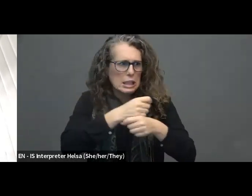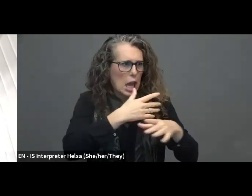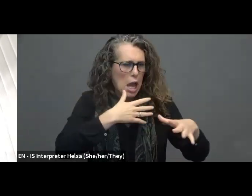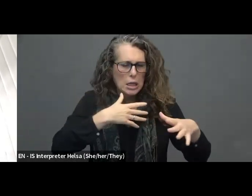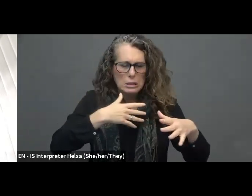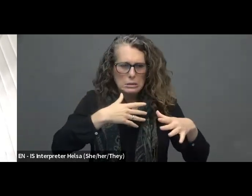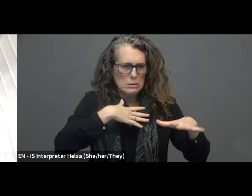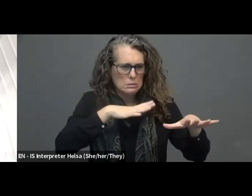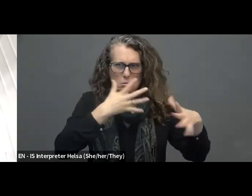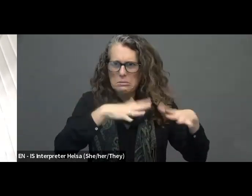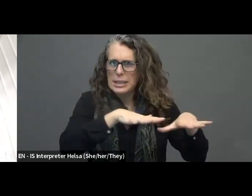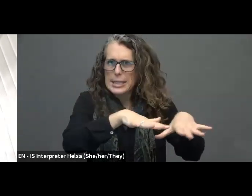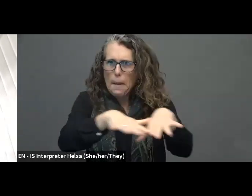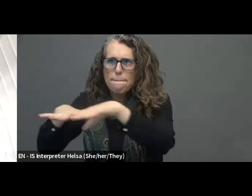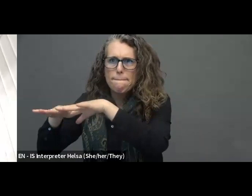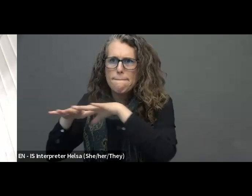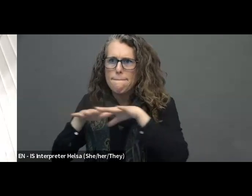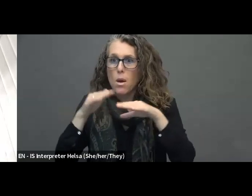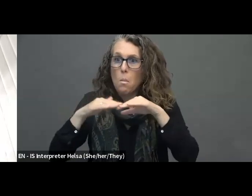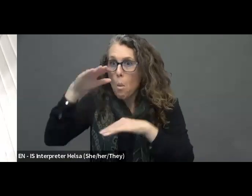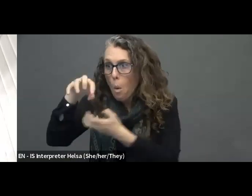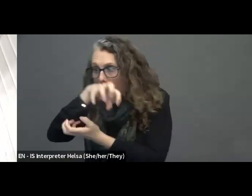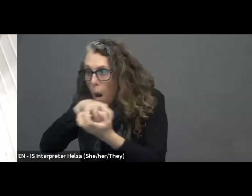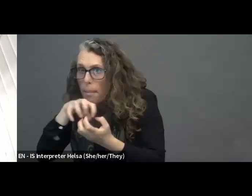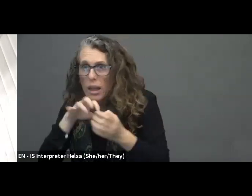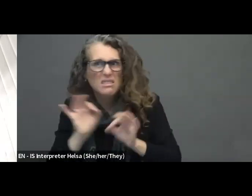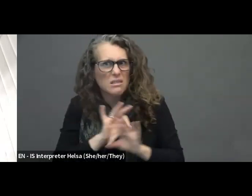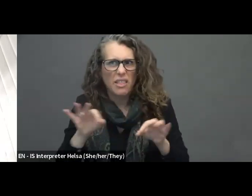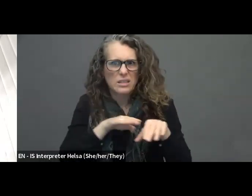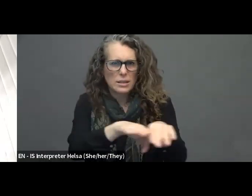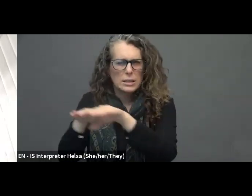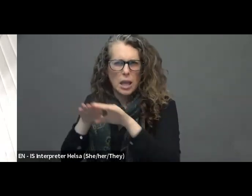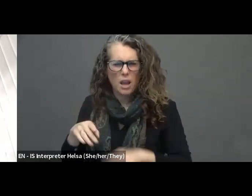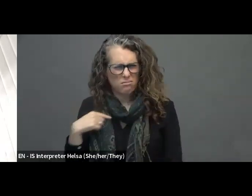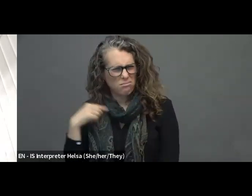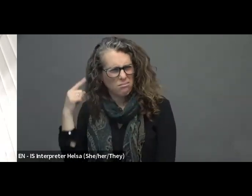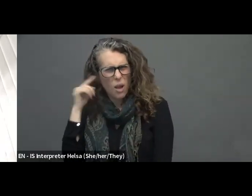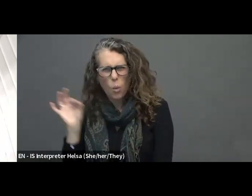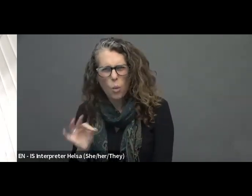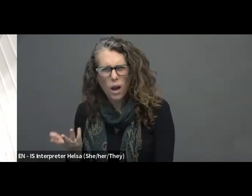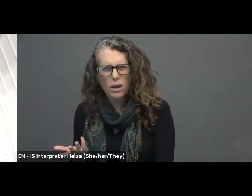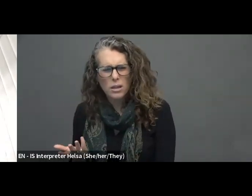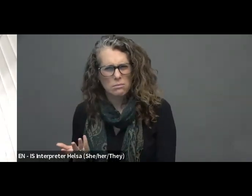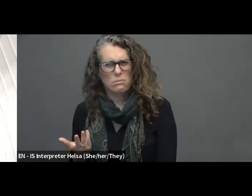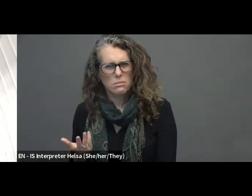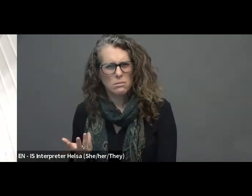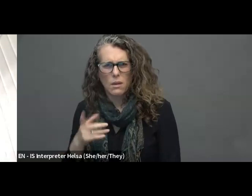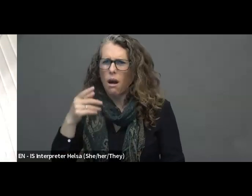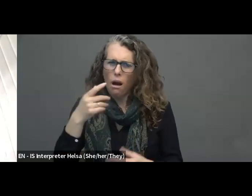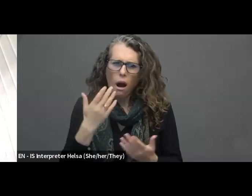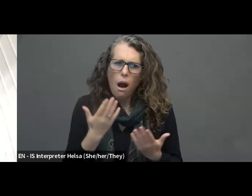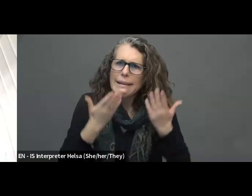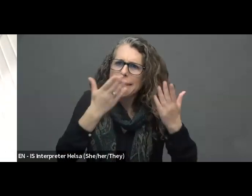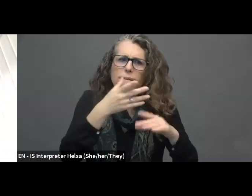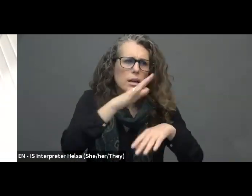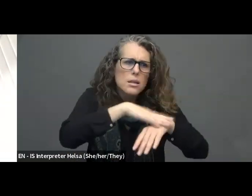of difficulty. And that's something we need to look into, why that might be the case, that preparation time did not really